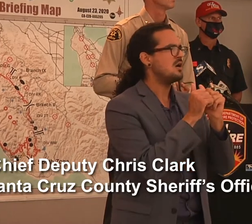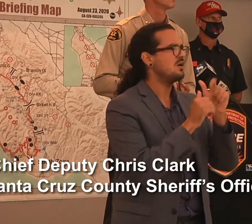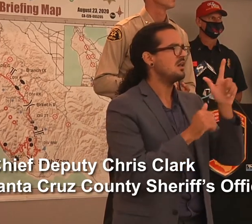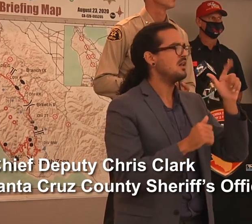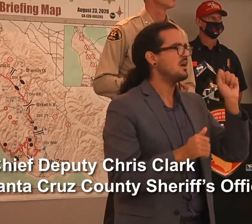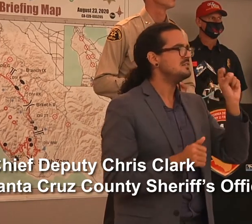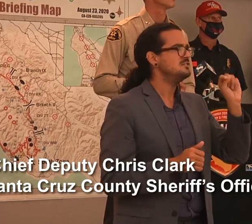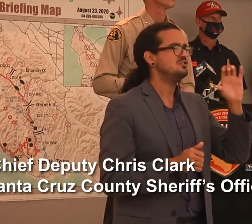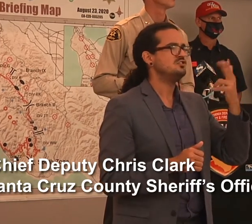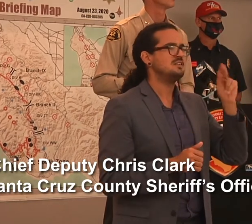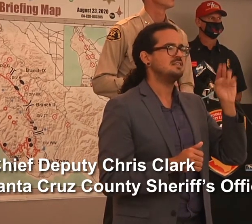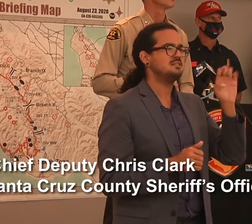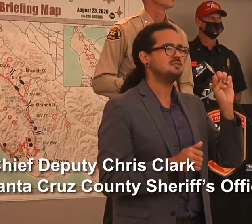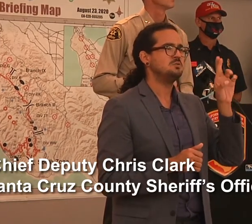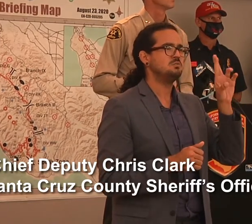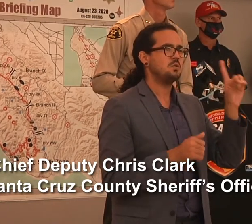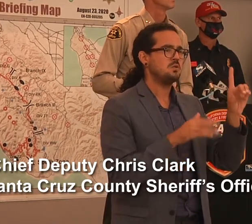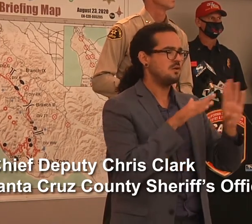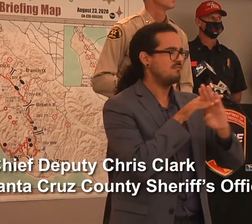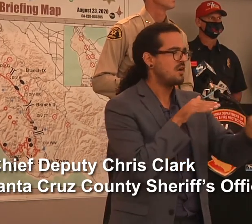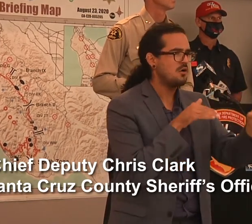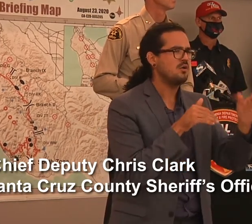would handle evacuations in the future. And